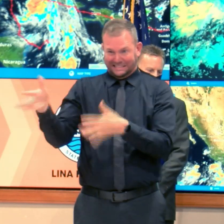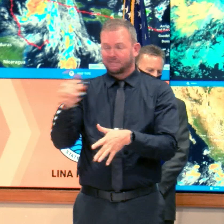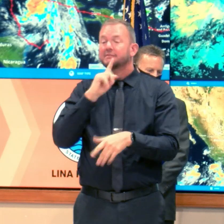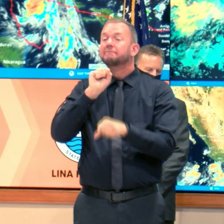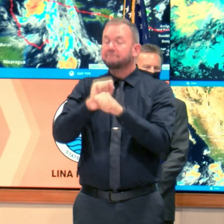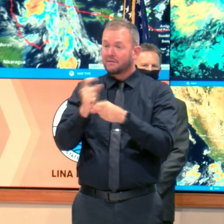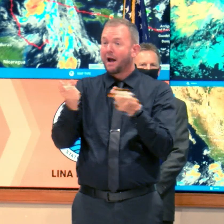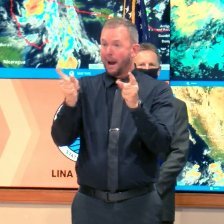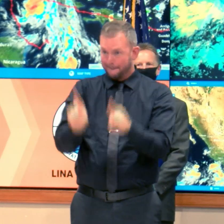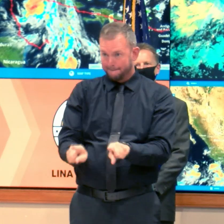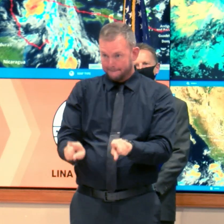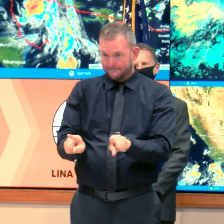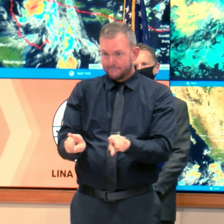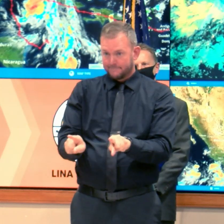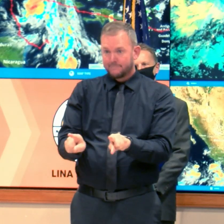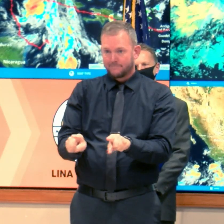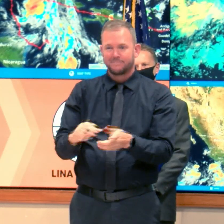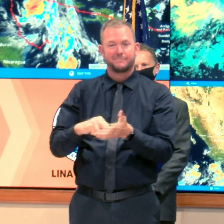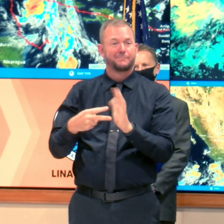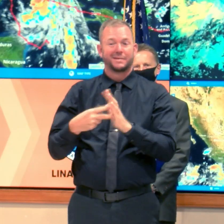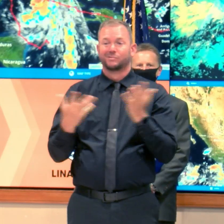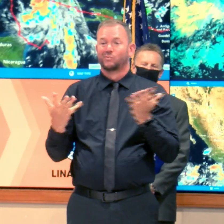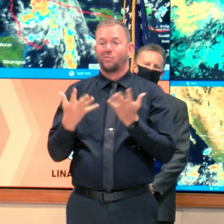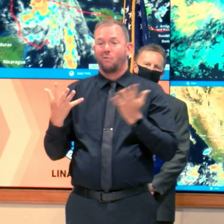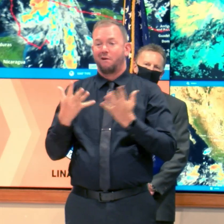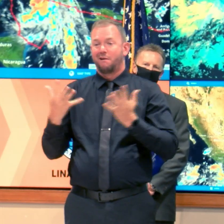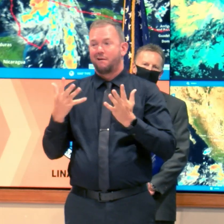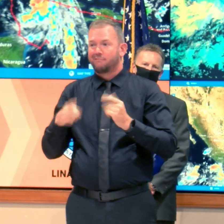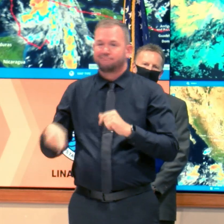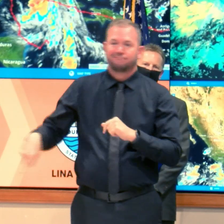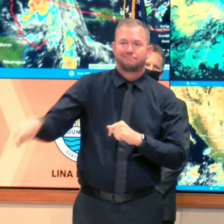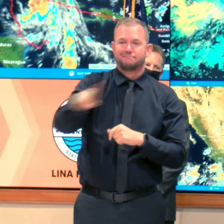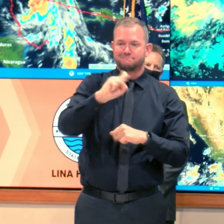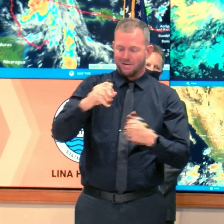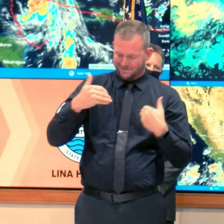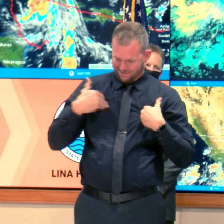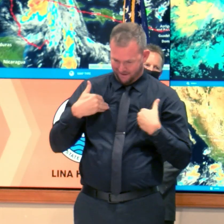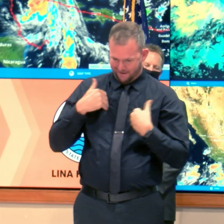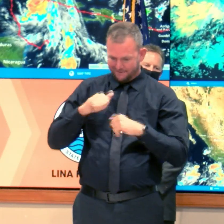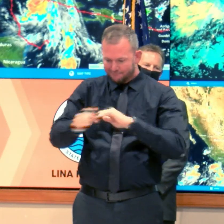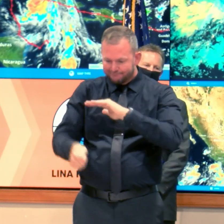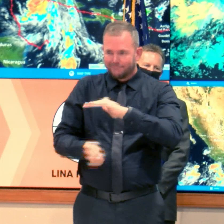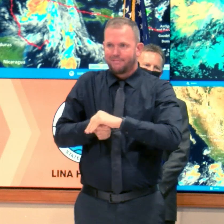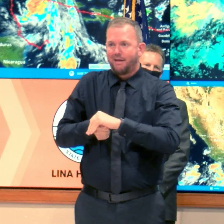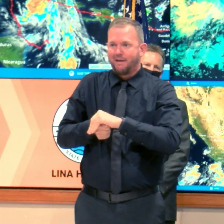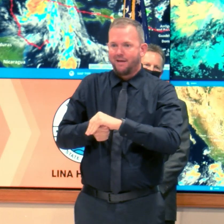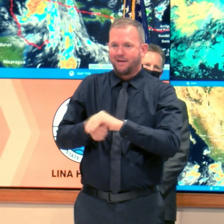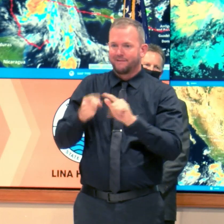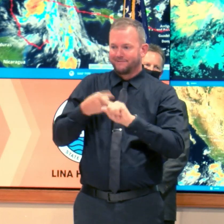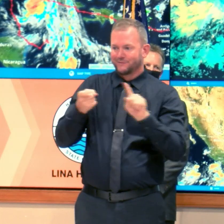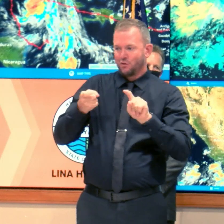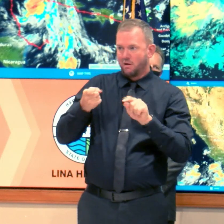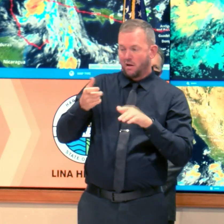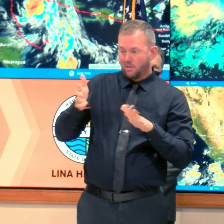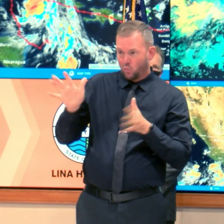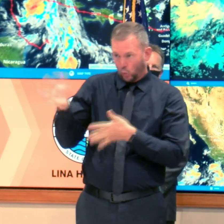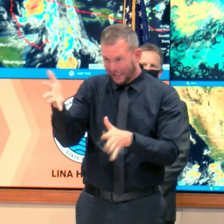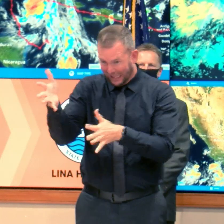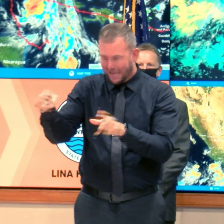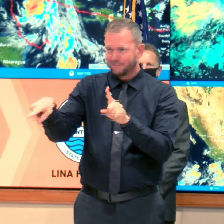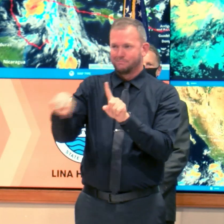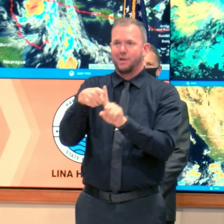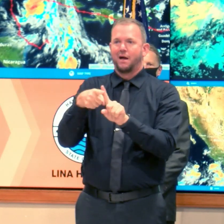is that we hide from the wind and we run from storm surge, from